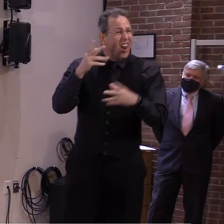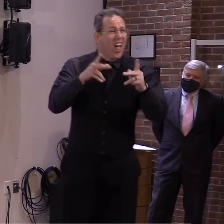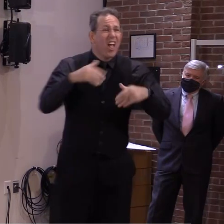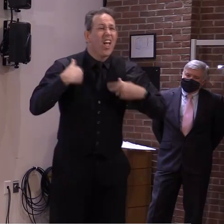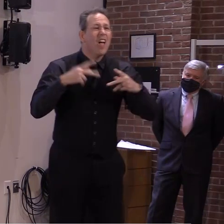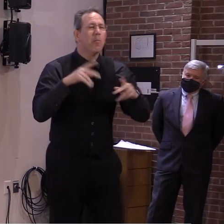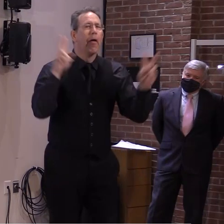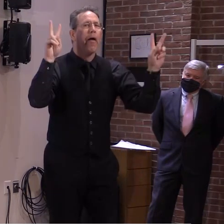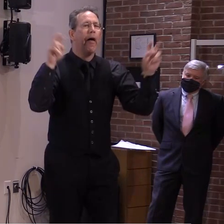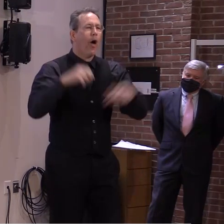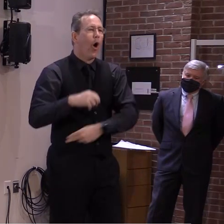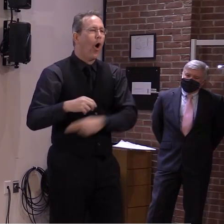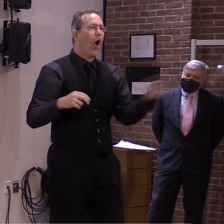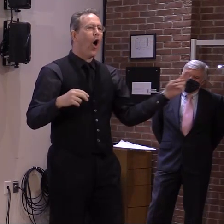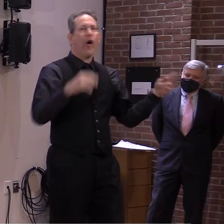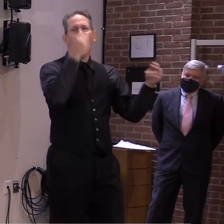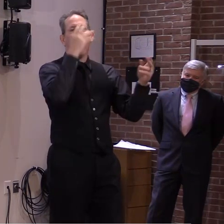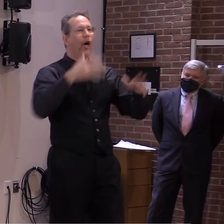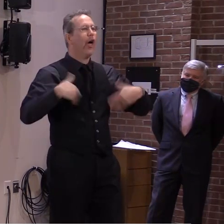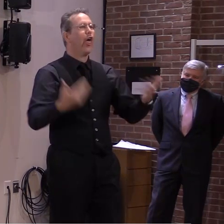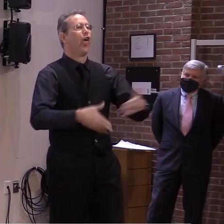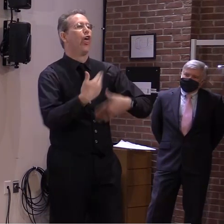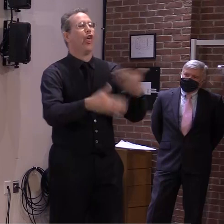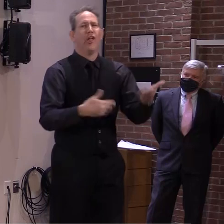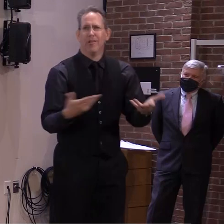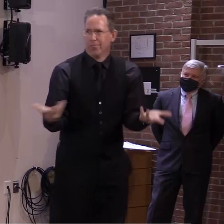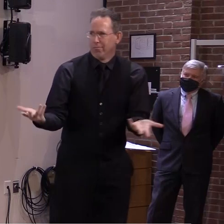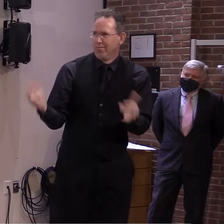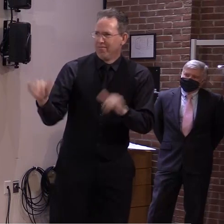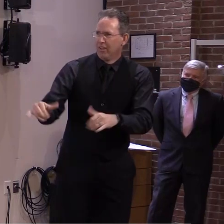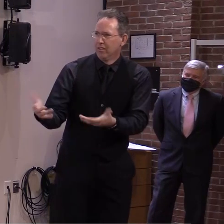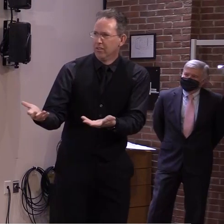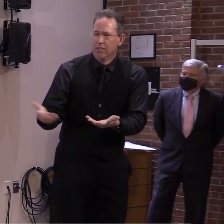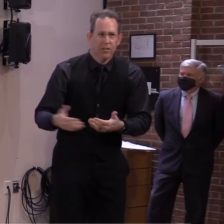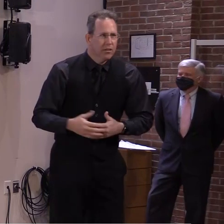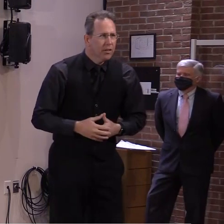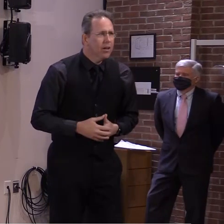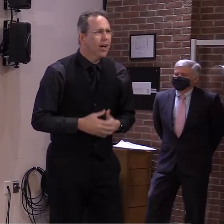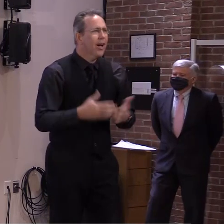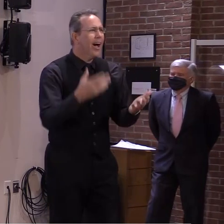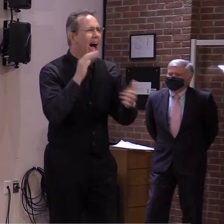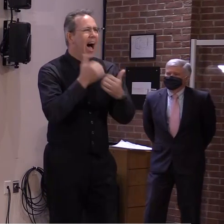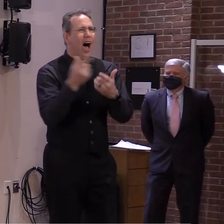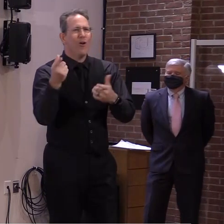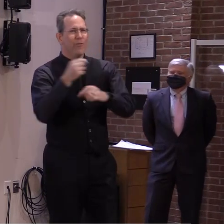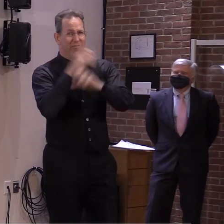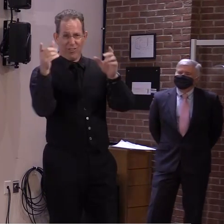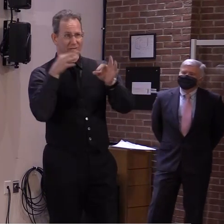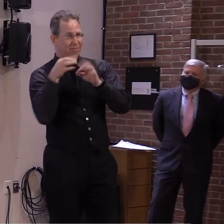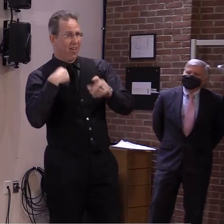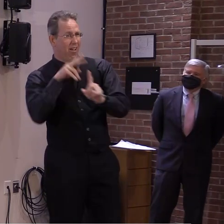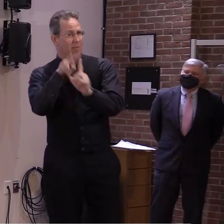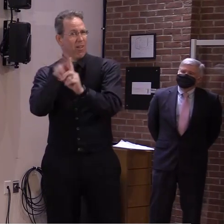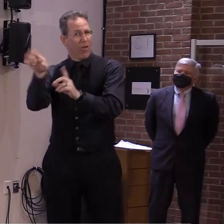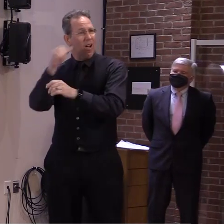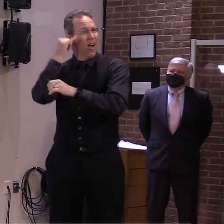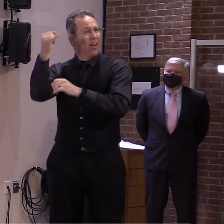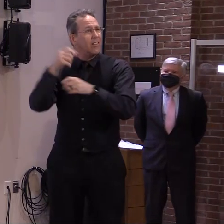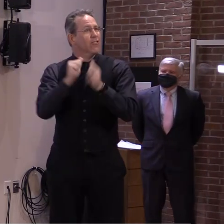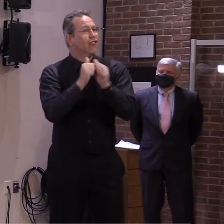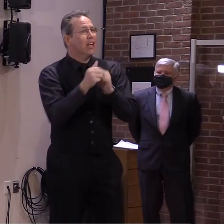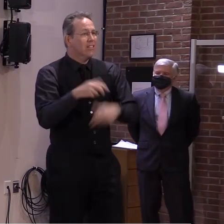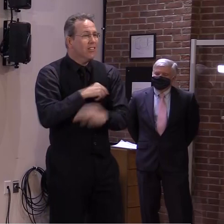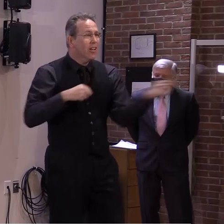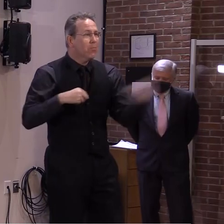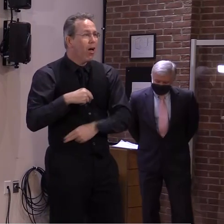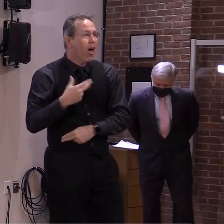their, what I don't know, follow your metaphor. I don't know. But, you know, is there more that can be done than